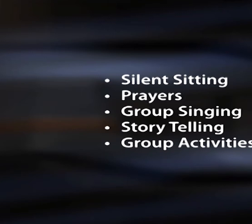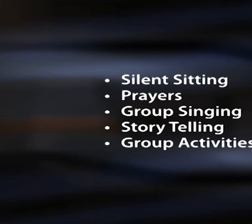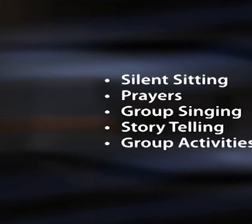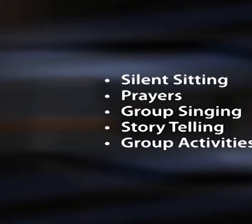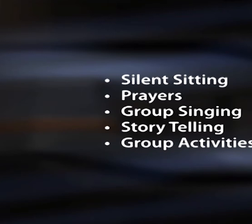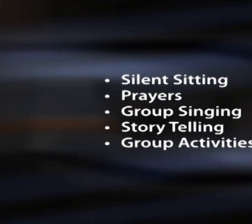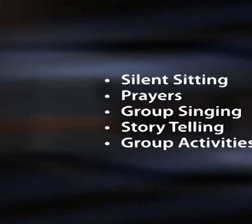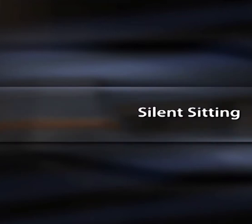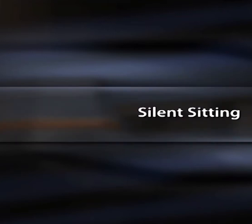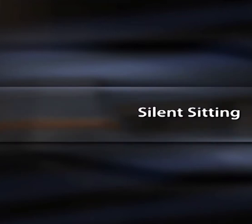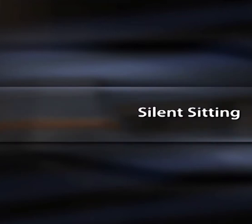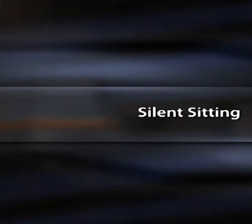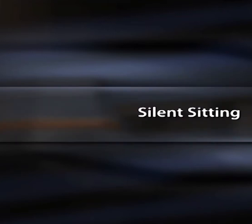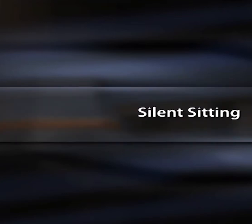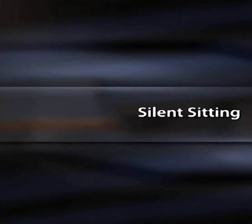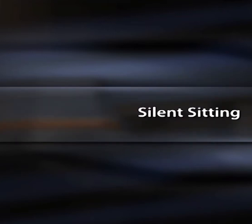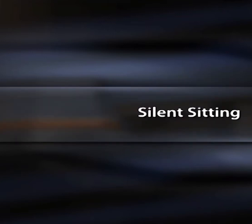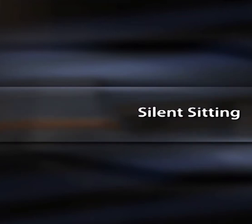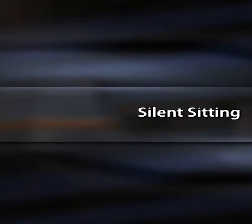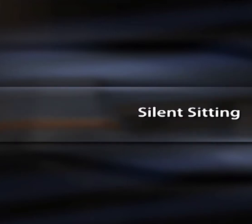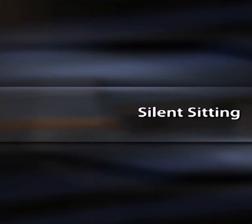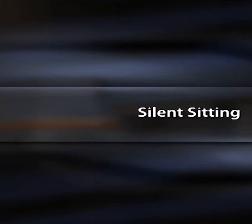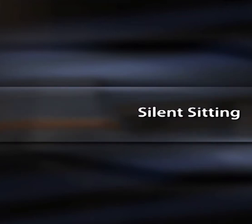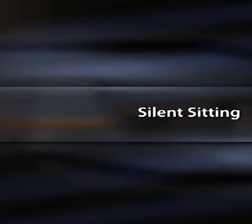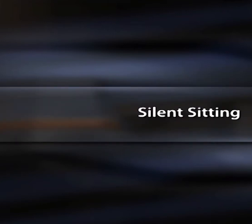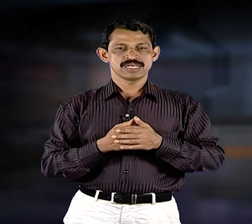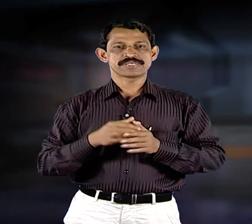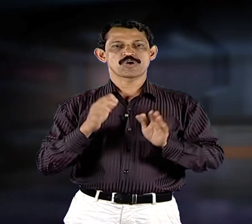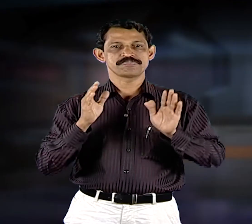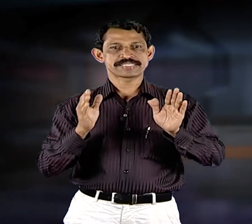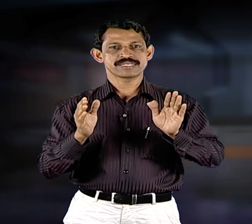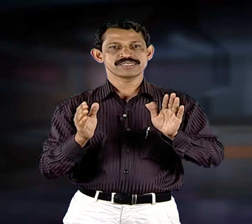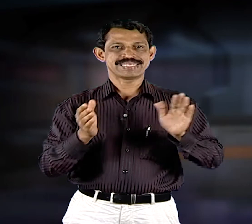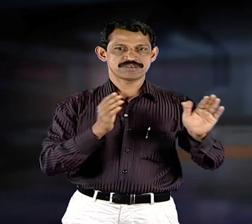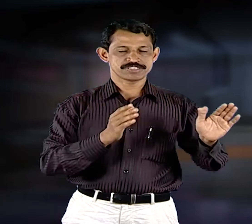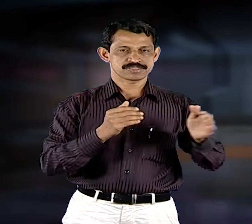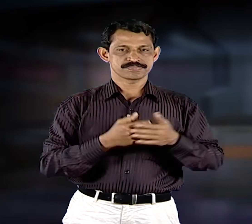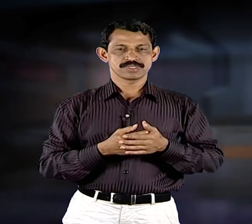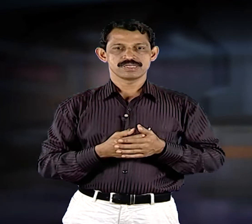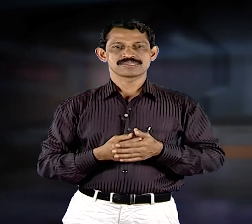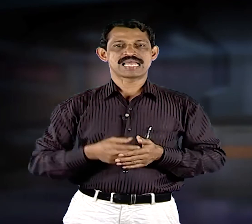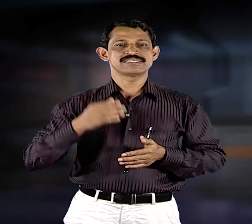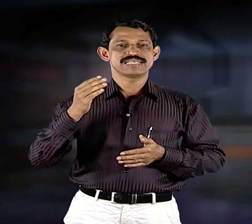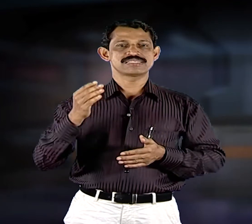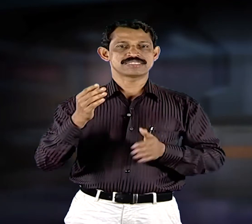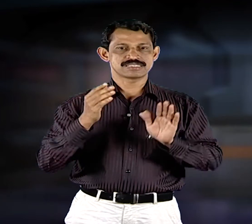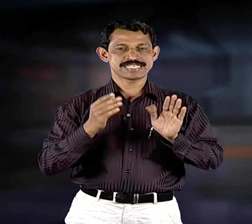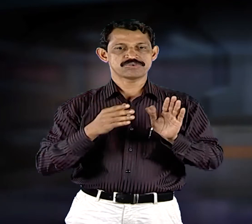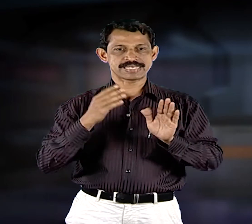activities. Silent sitting means to sit quietly without making any noise. Silence is necessary to